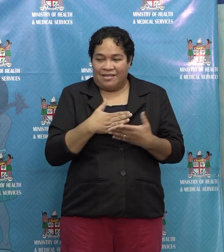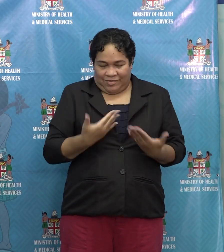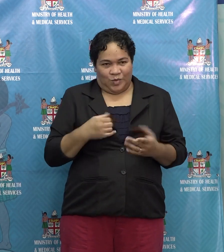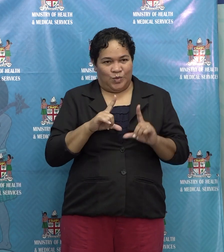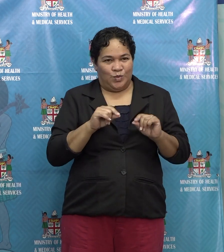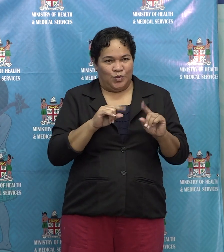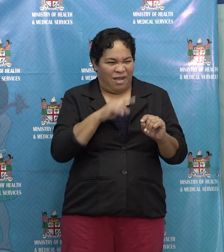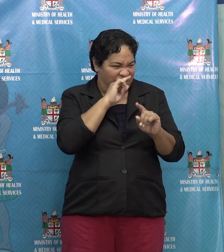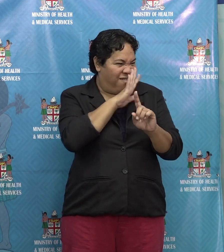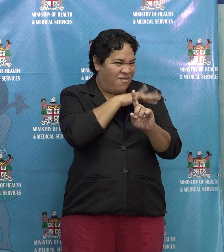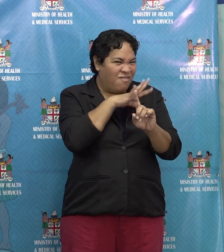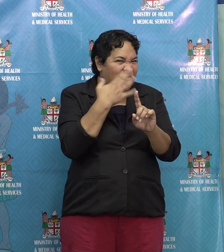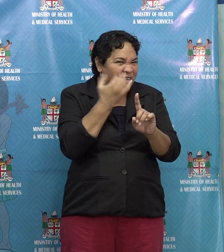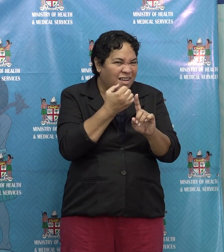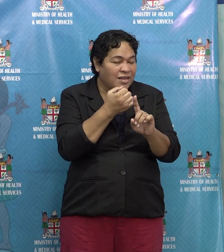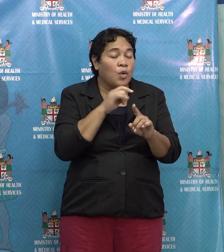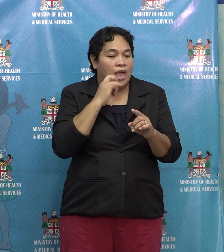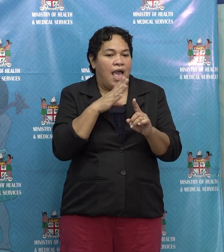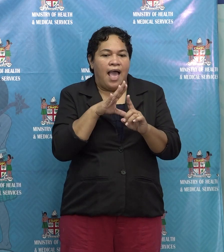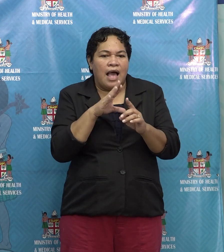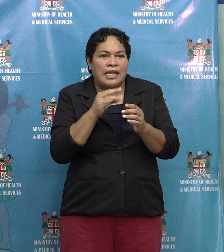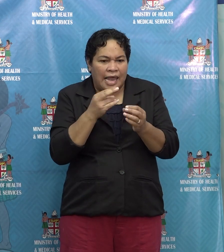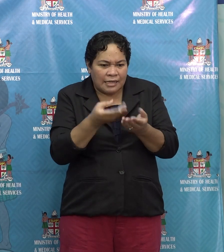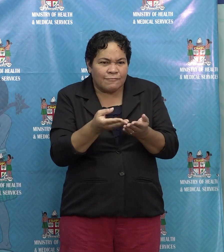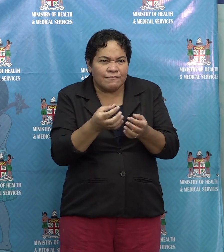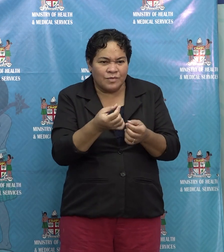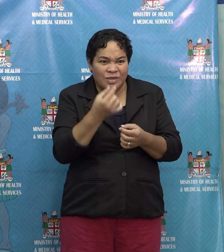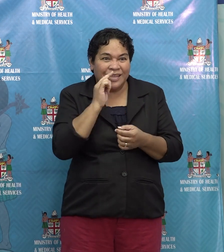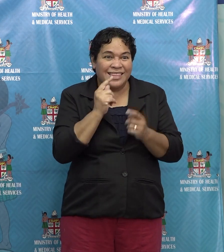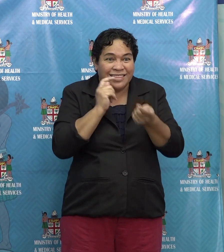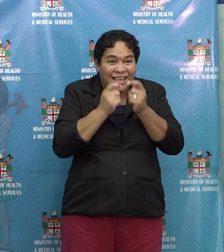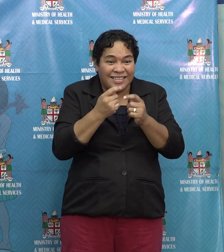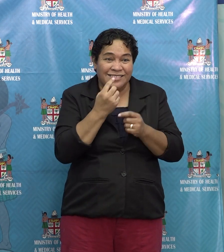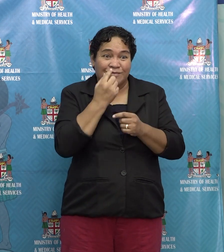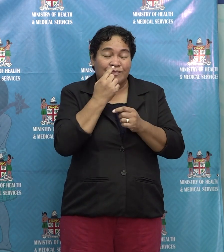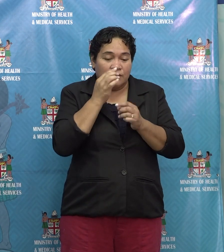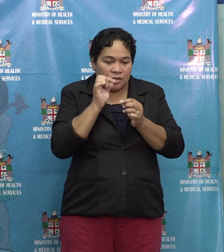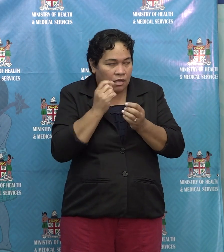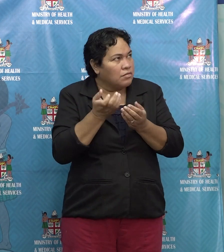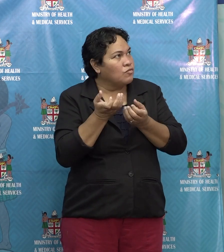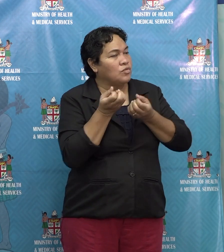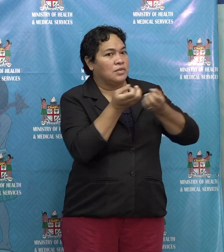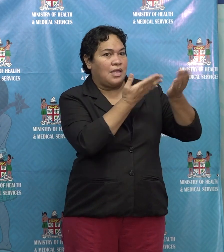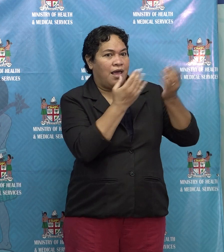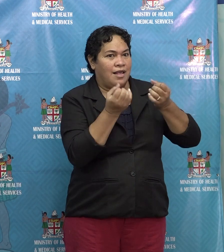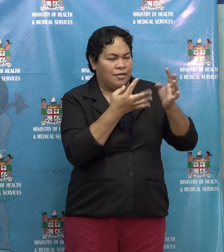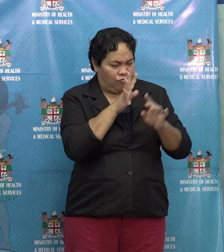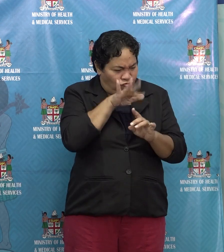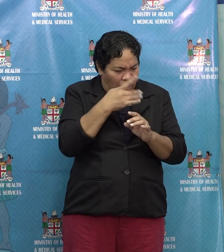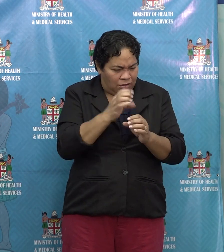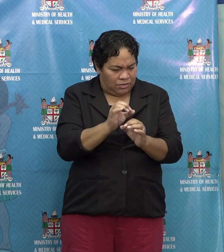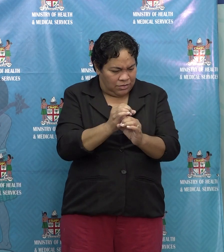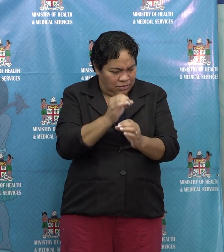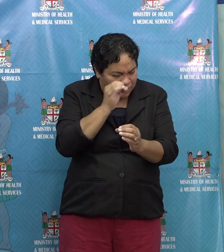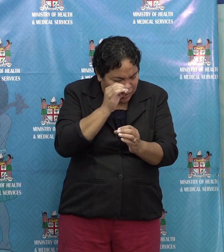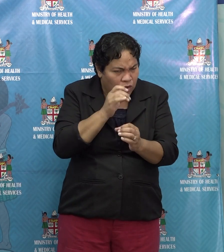doing. Samples will be sent for genomic sequencing, and we will try to see whether the